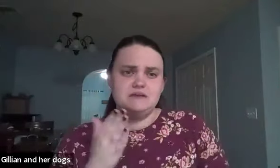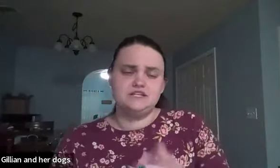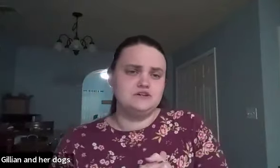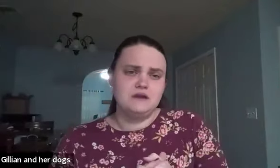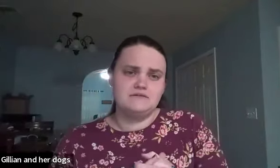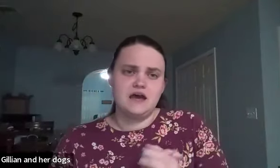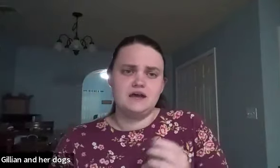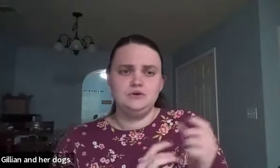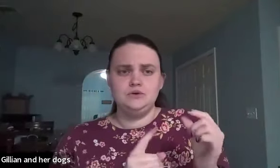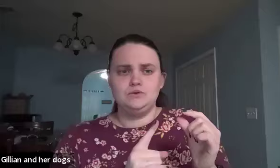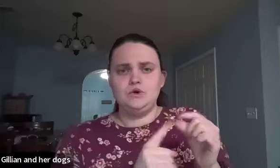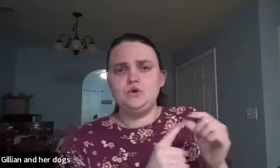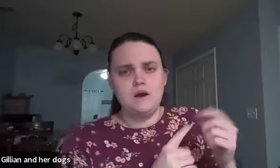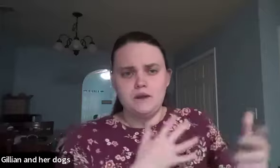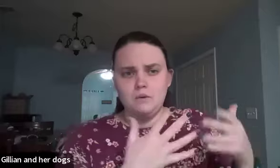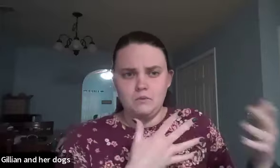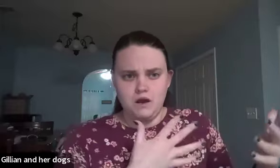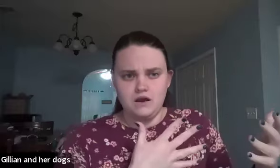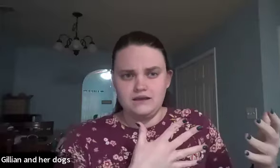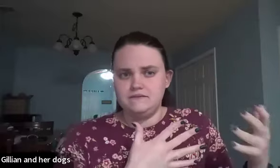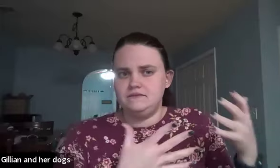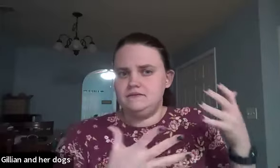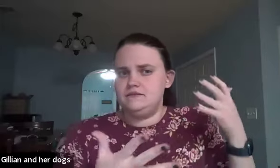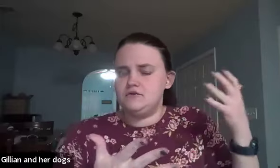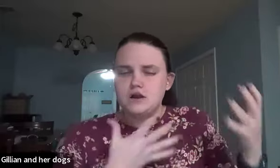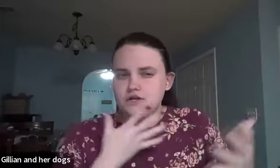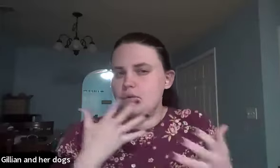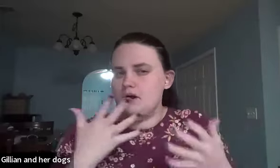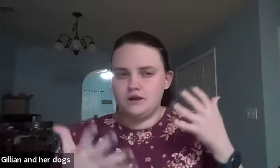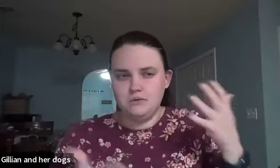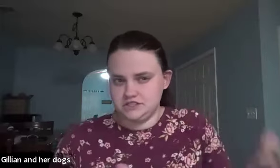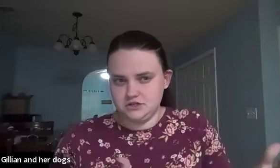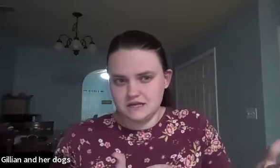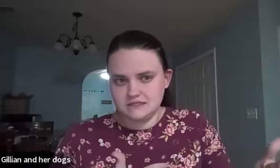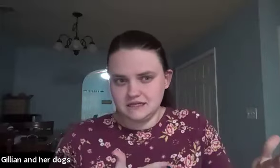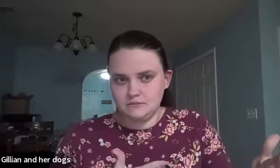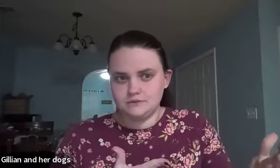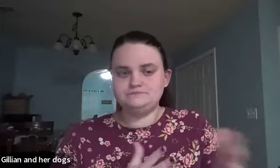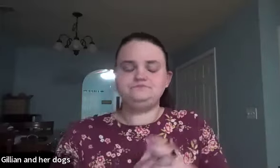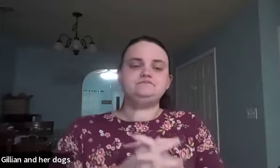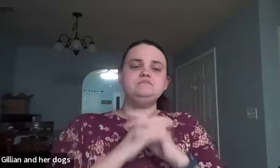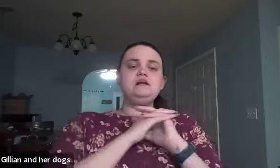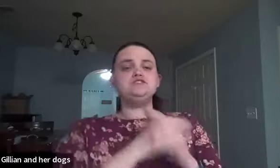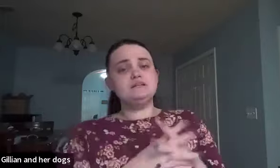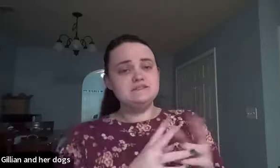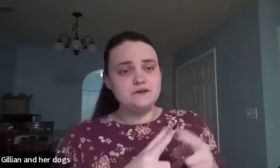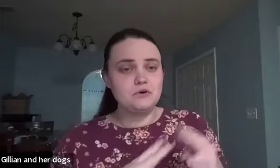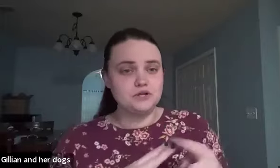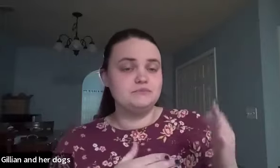end, but you don't have that who, what, when, where, why, they're not going to know what kind of question you're asking anymore. So it is very important you